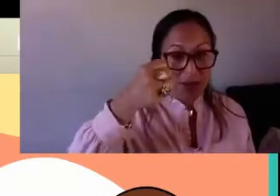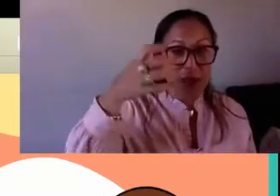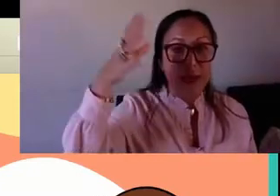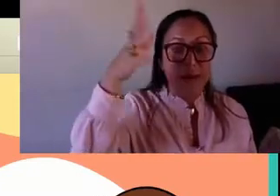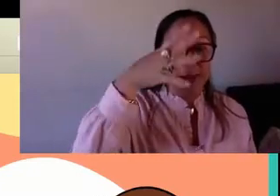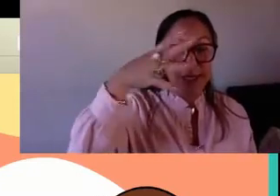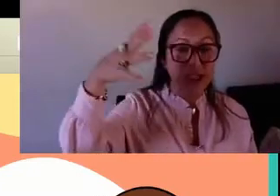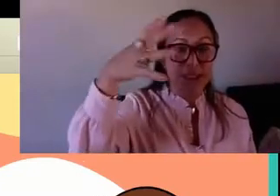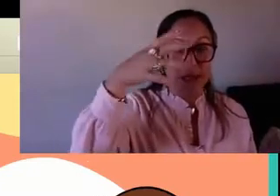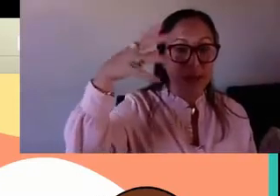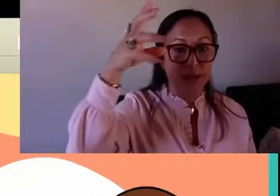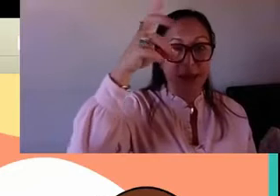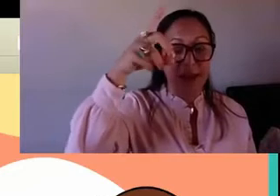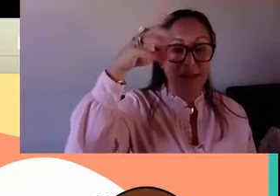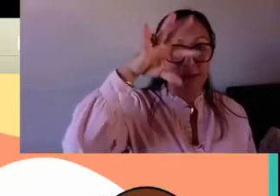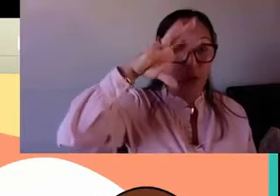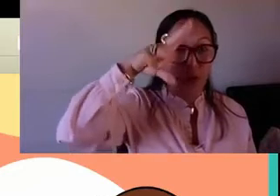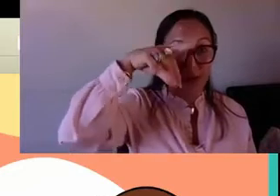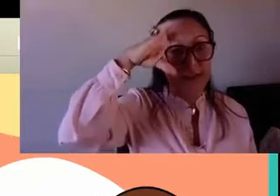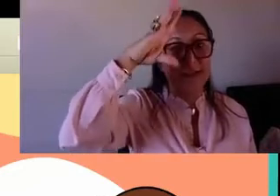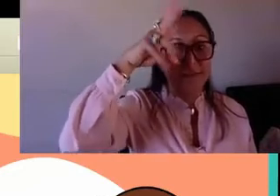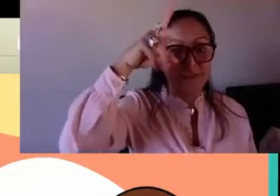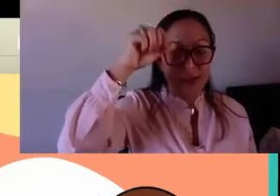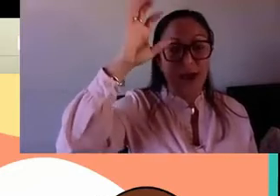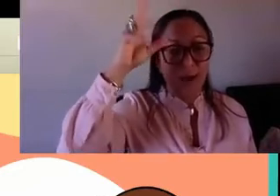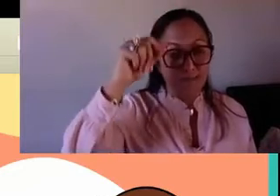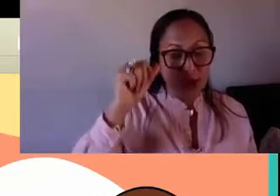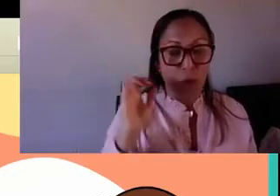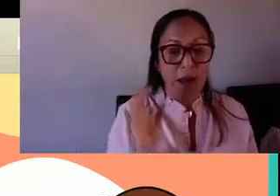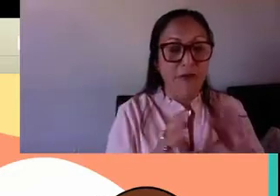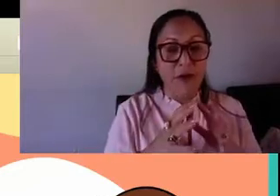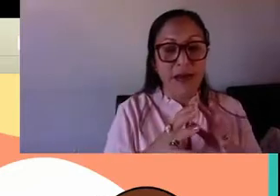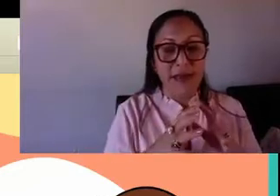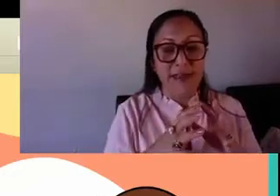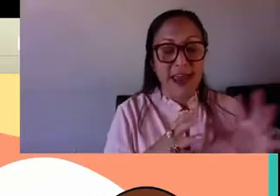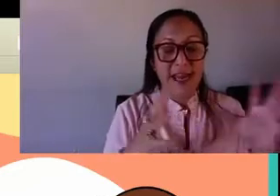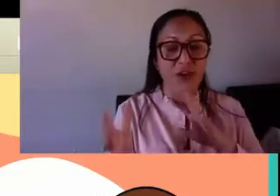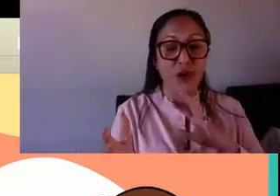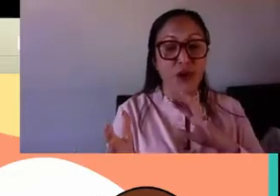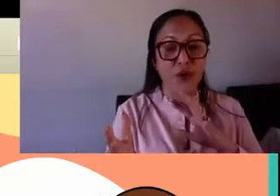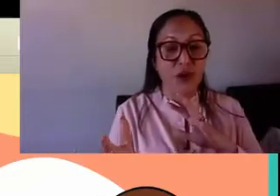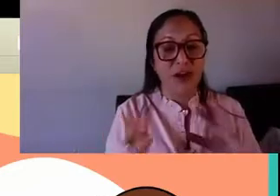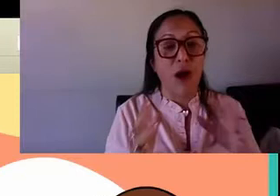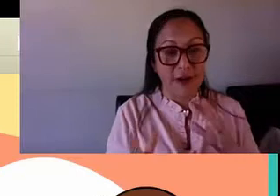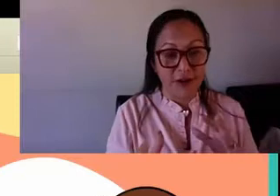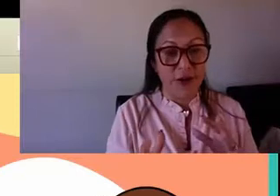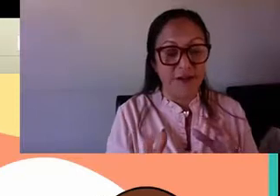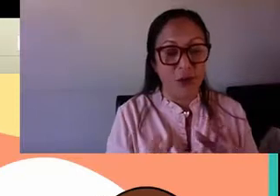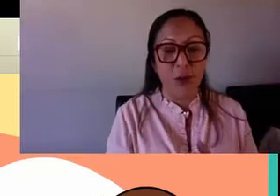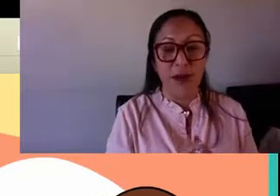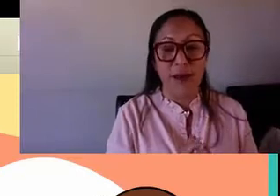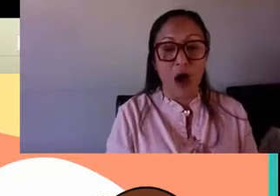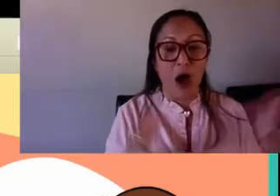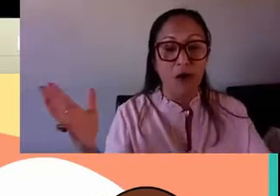milk. It might just be something like this or like this. Whatever they can do, they're going to try to do. And so